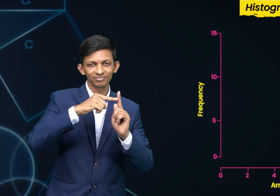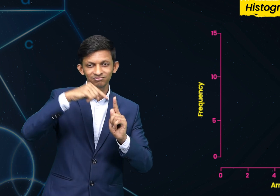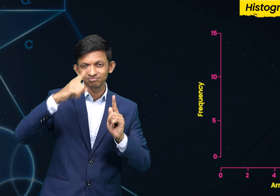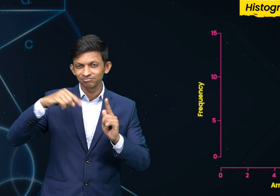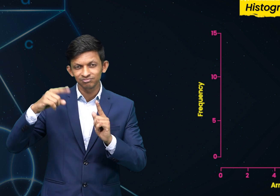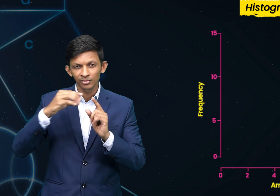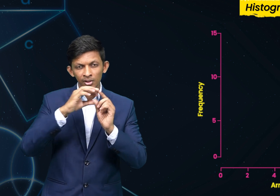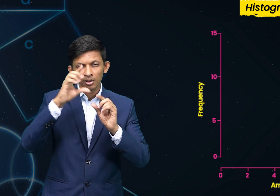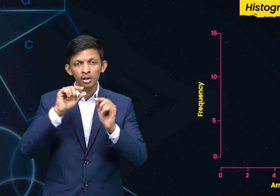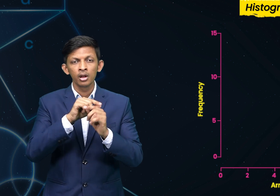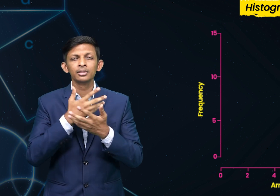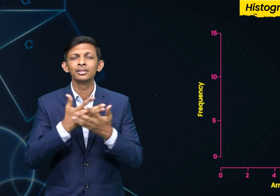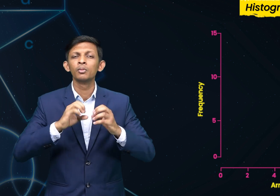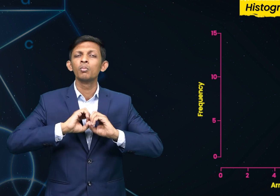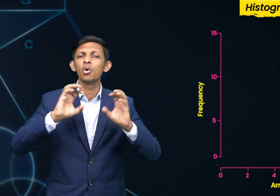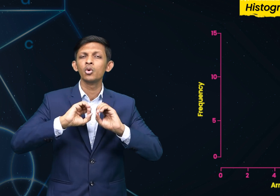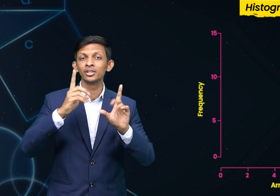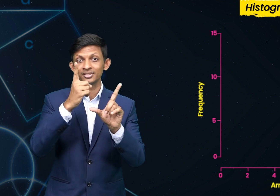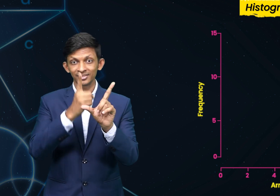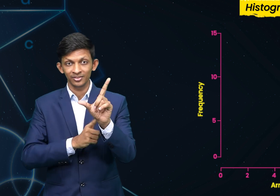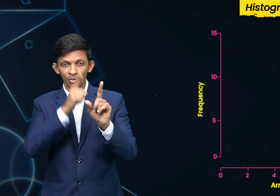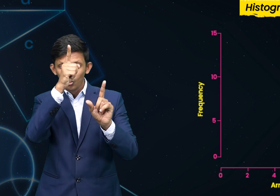Plot the frequencies of the distribution on the y-axis.